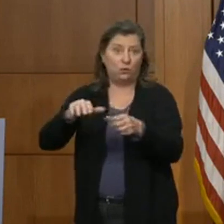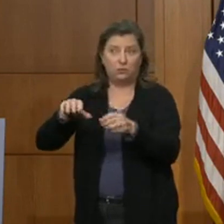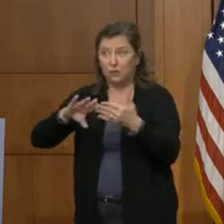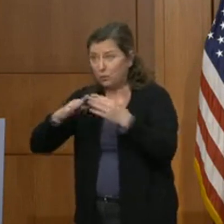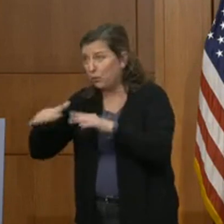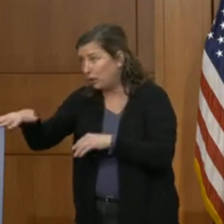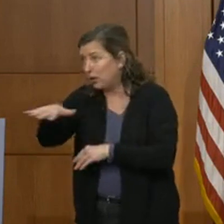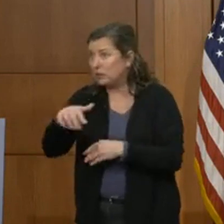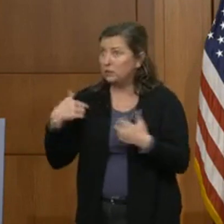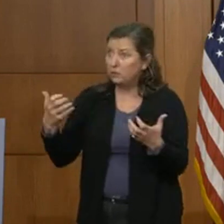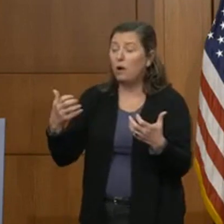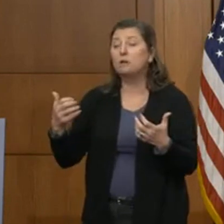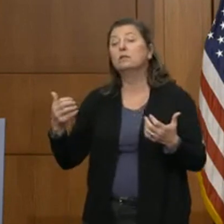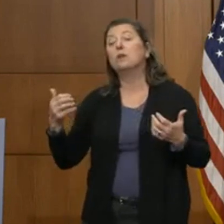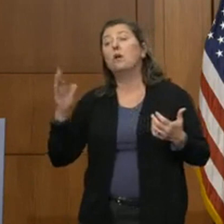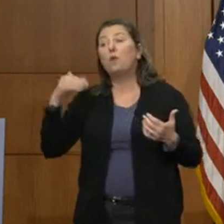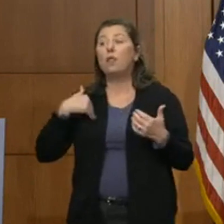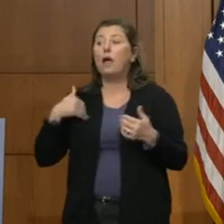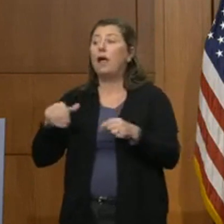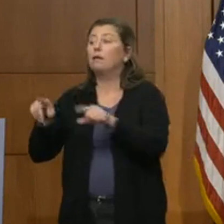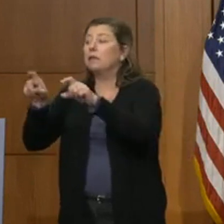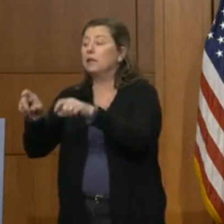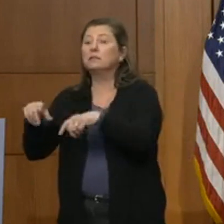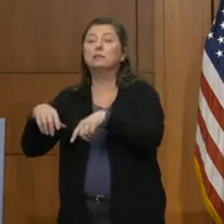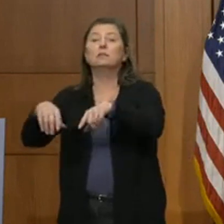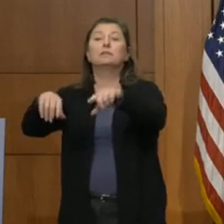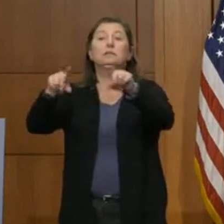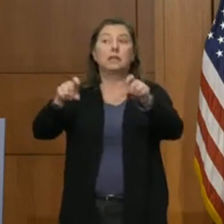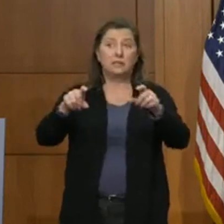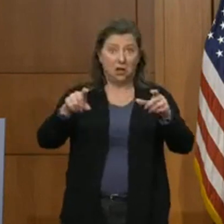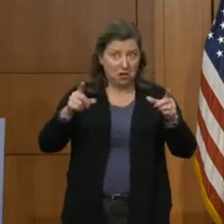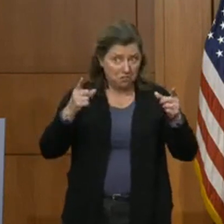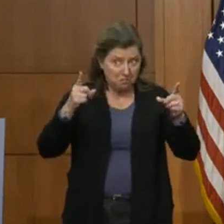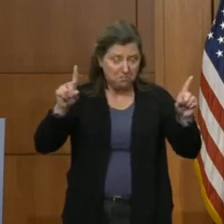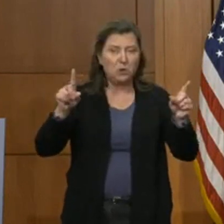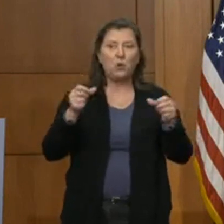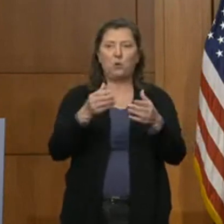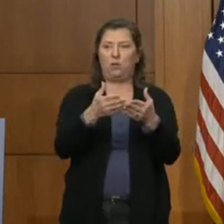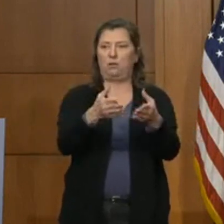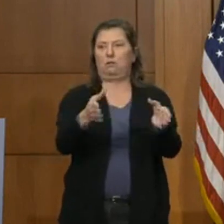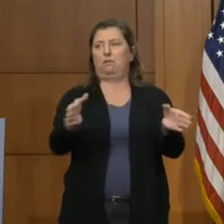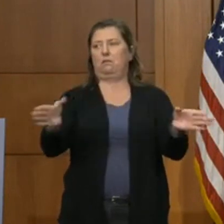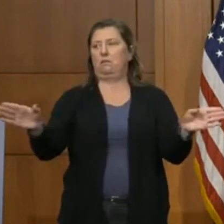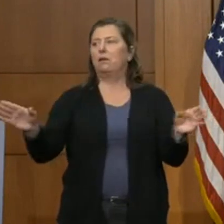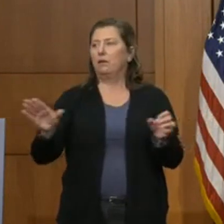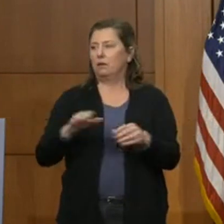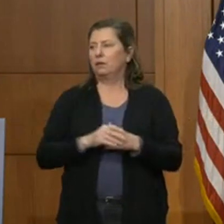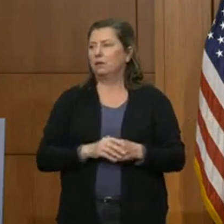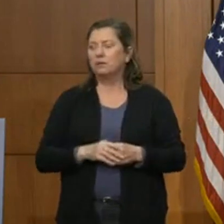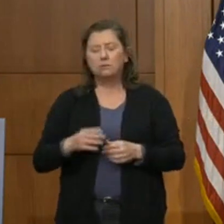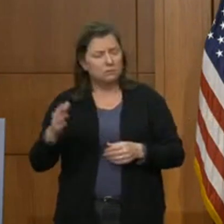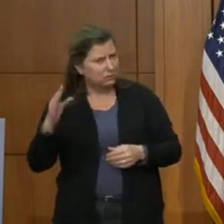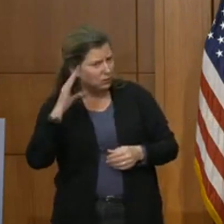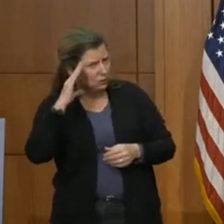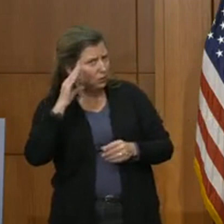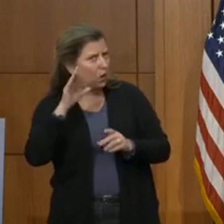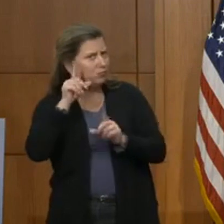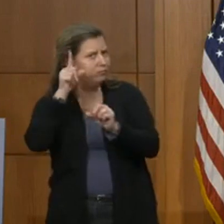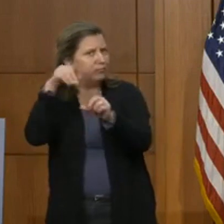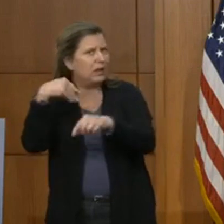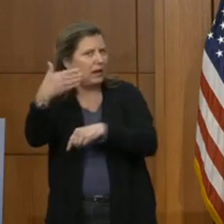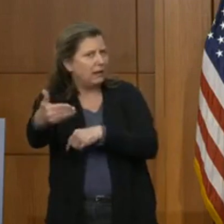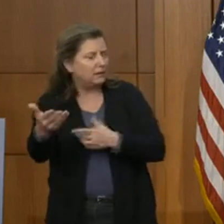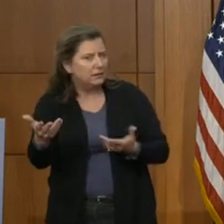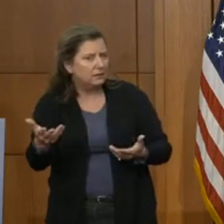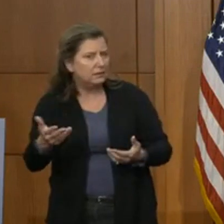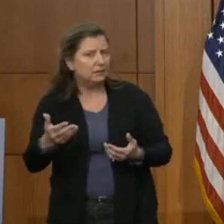over time, we'll do a couple more places and begin scaling up to full steam. Any idea where you're headed